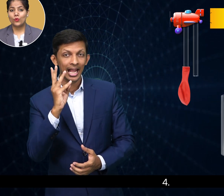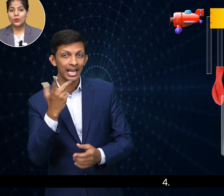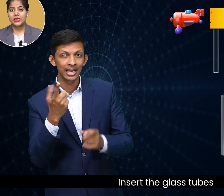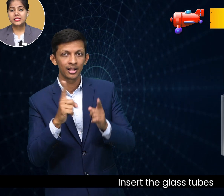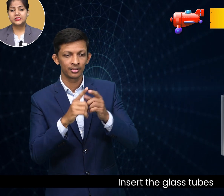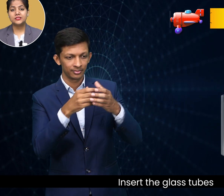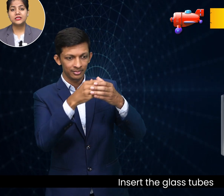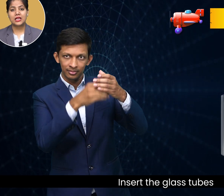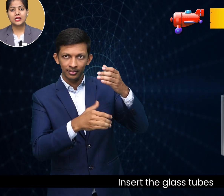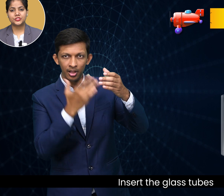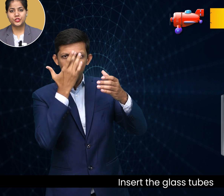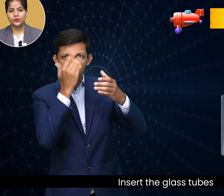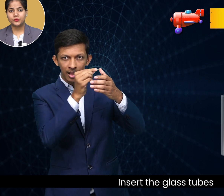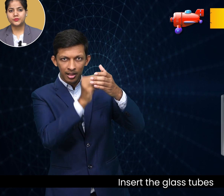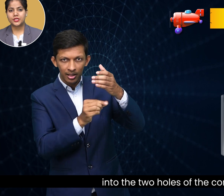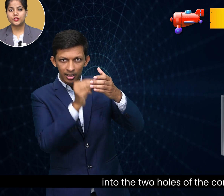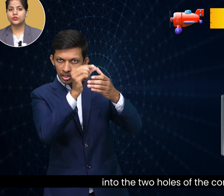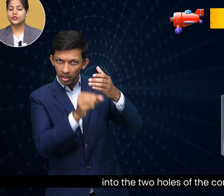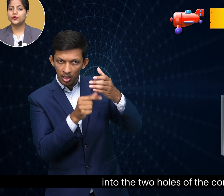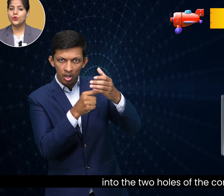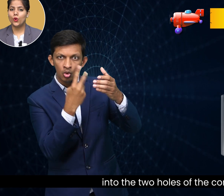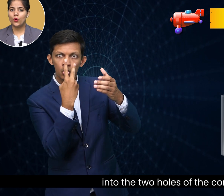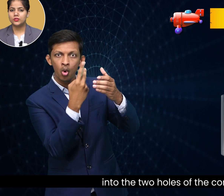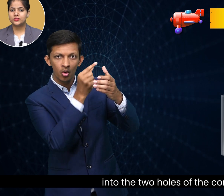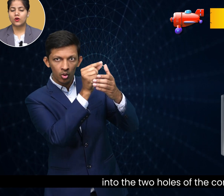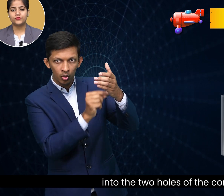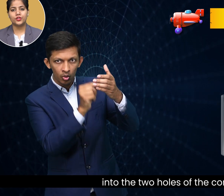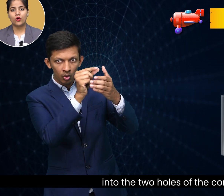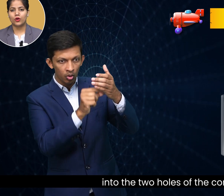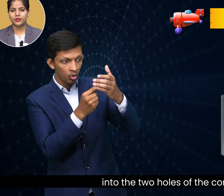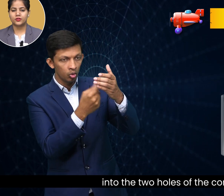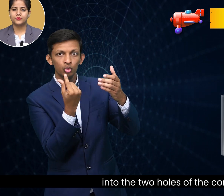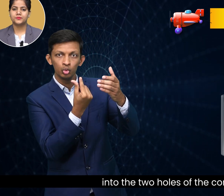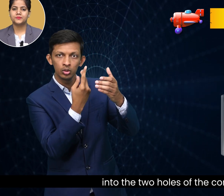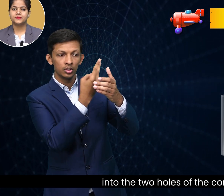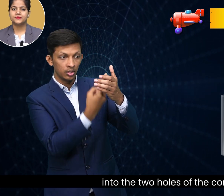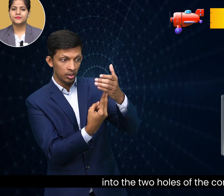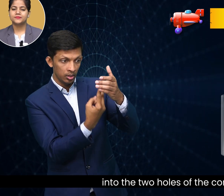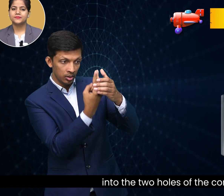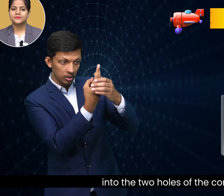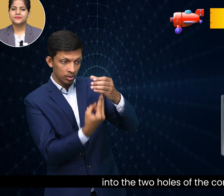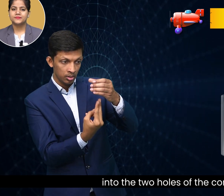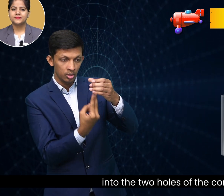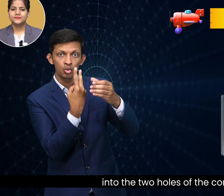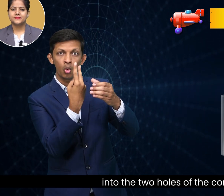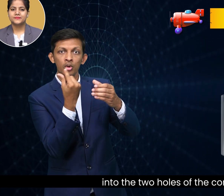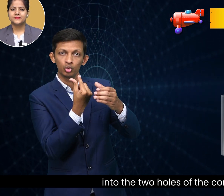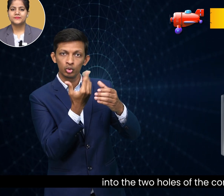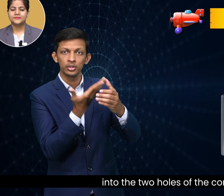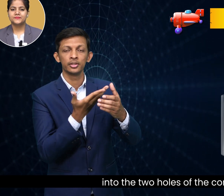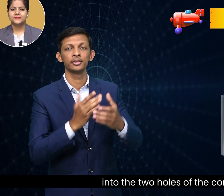Number 4. Insert the glass tubes into the 2 holes of the cork.